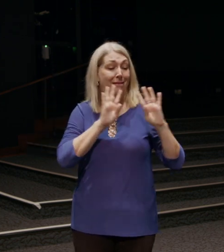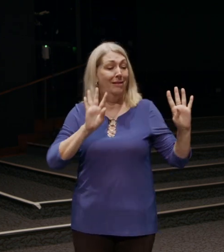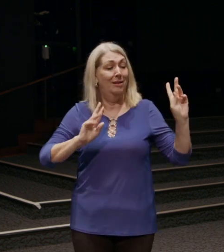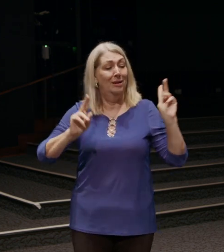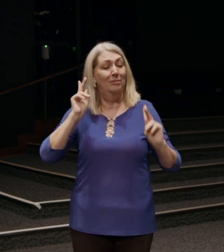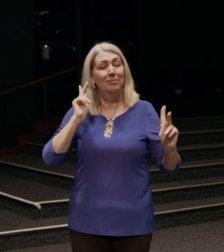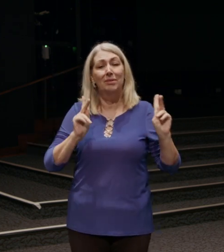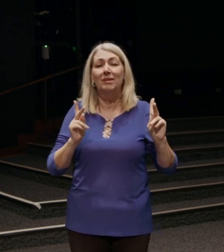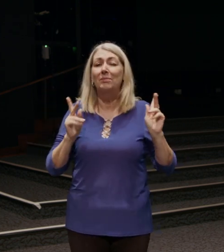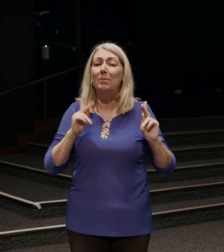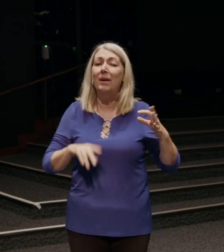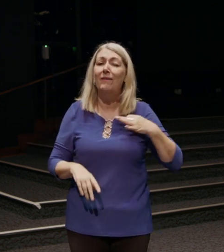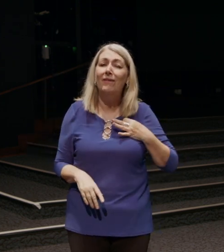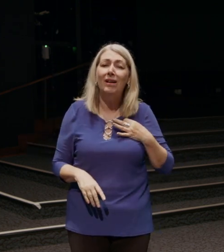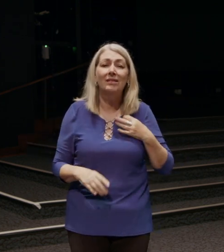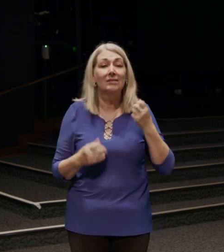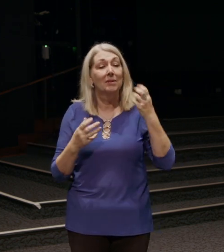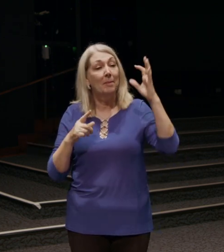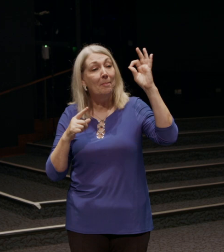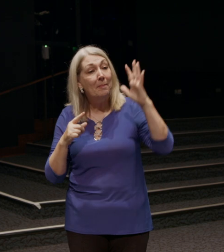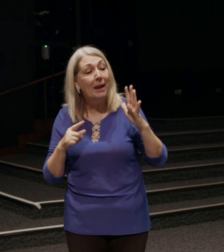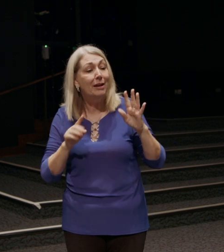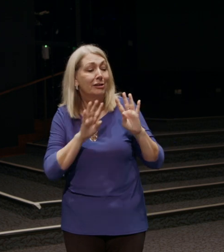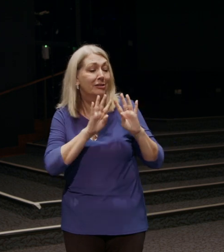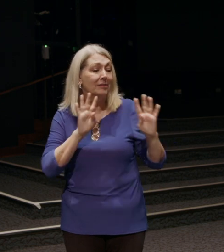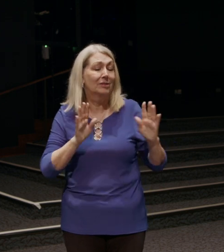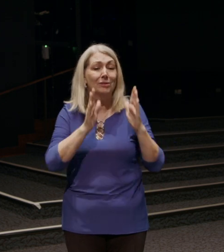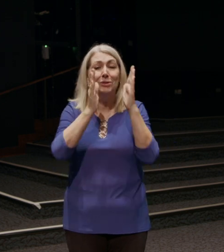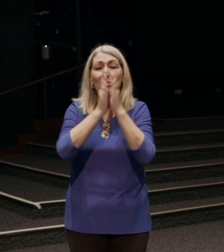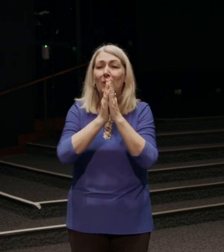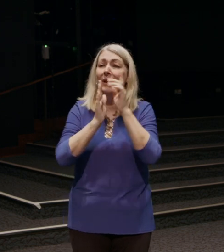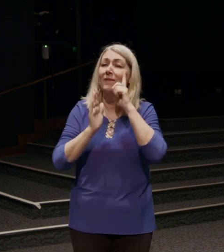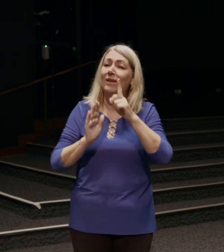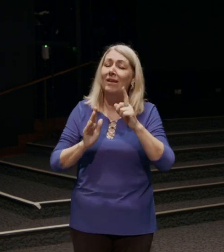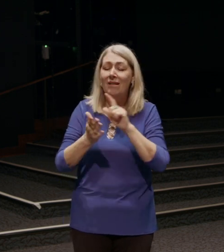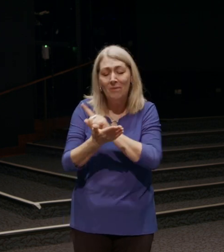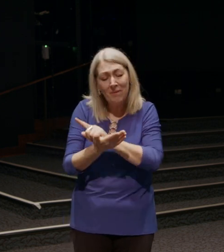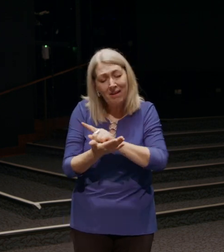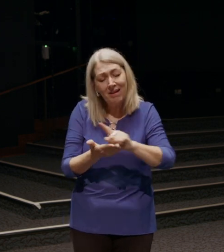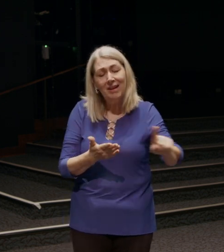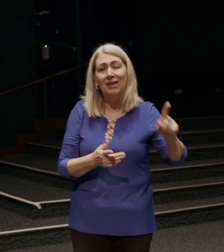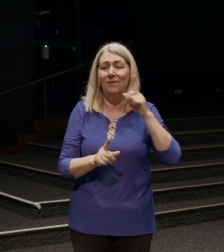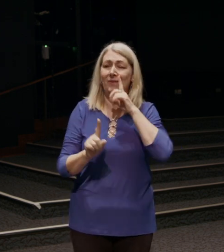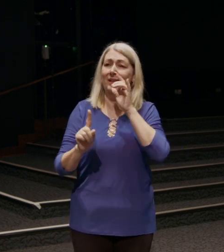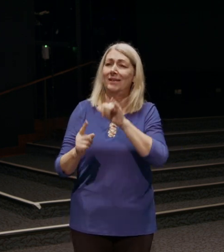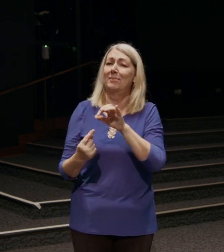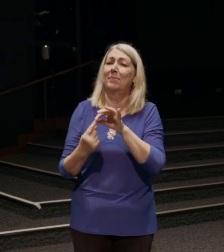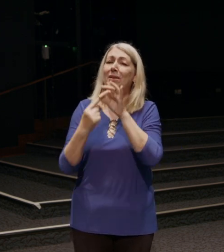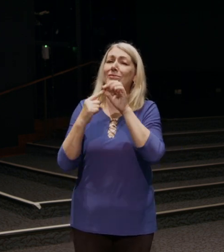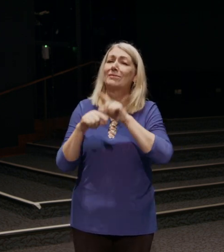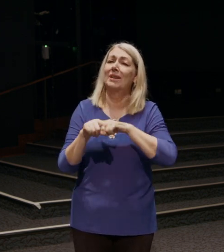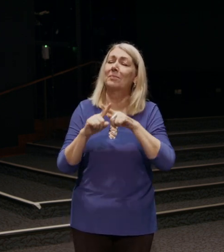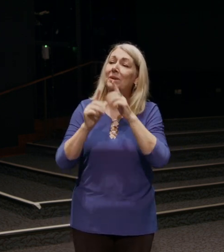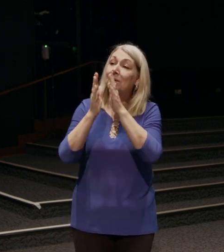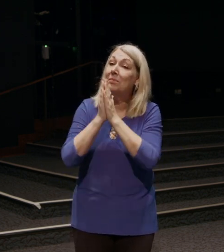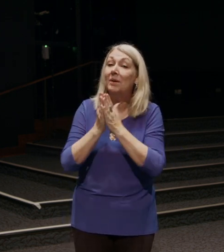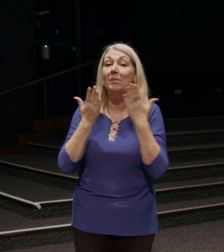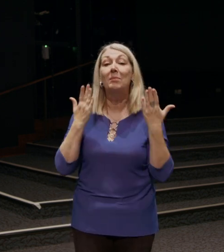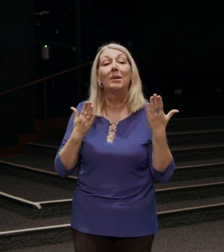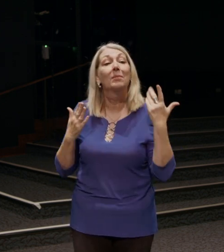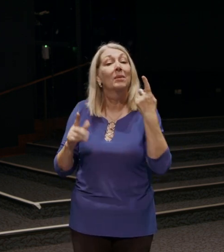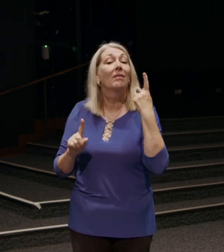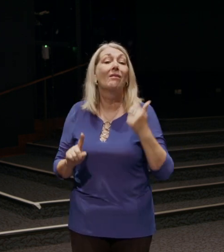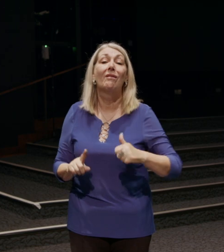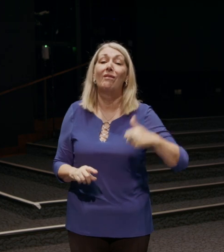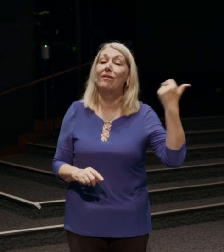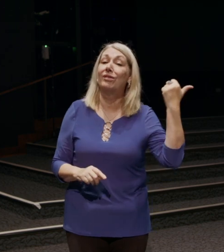with volunteers and pastors who pray for you all week for this exact moment. And maybe you need prayer for something that